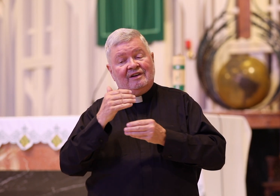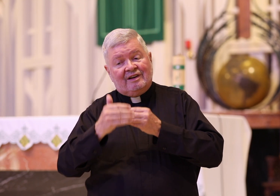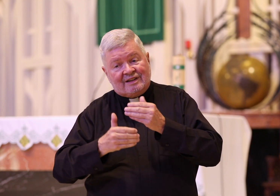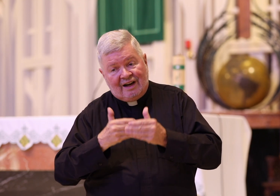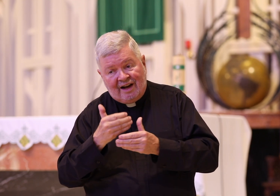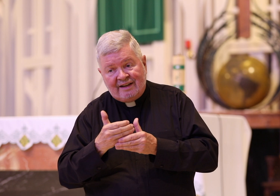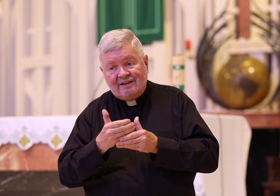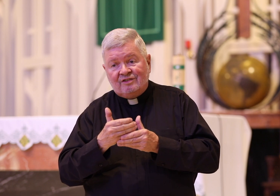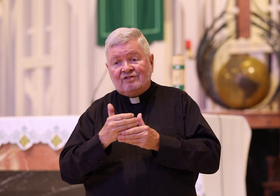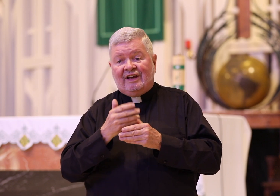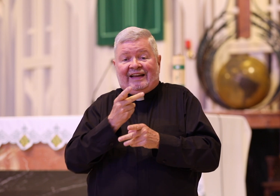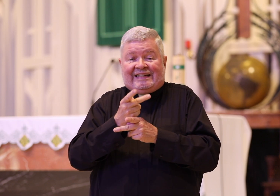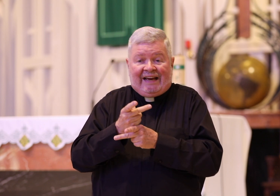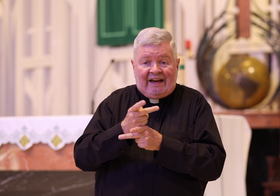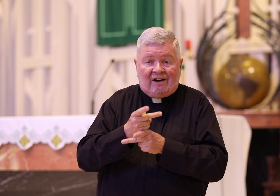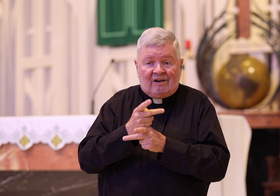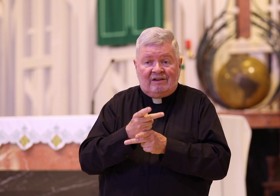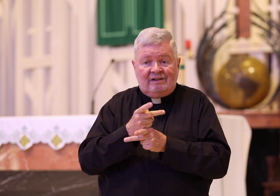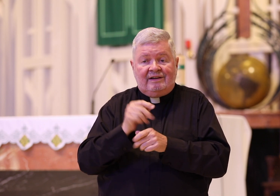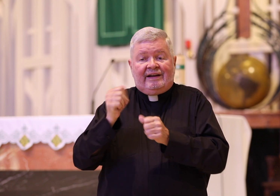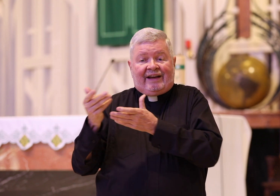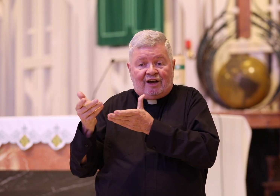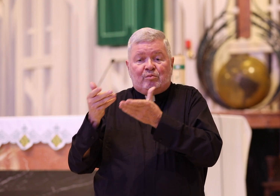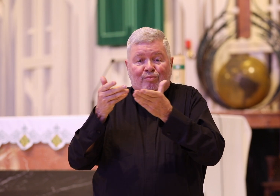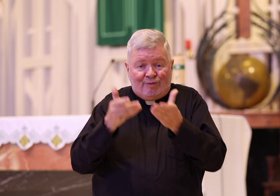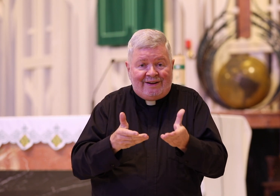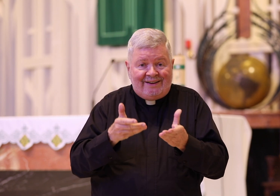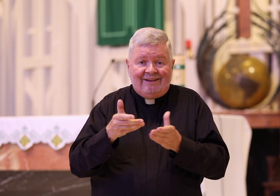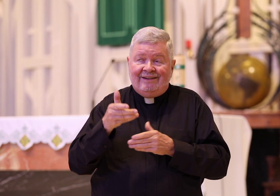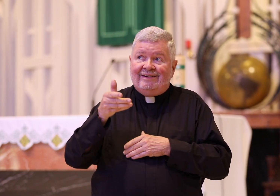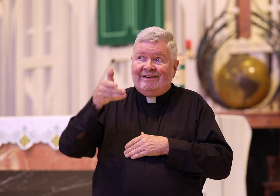and kindness and care, can bring